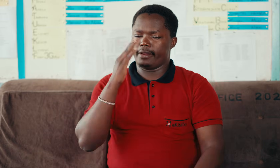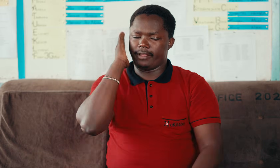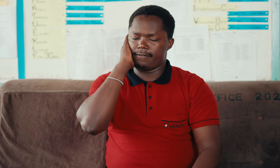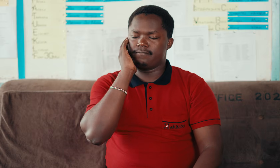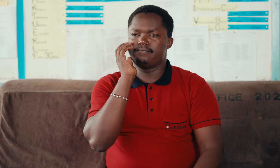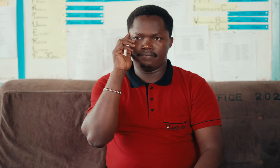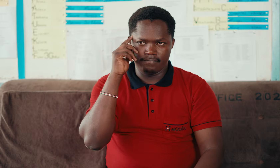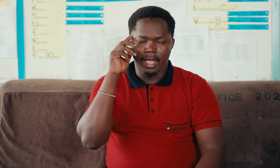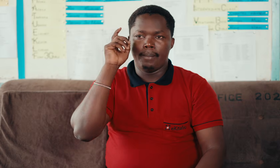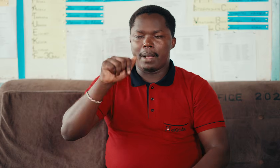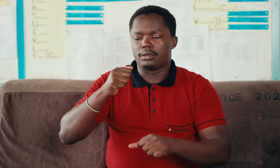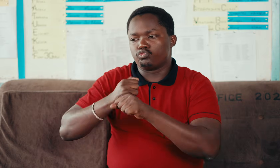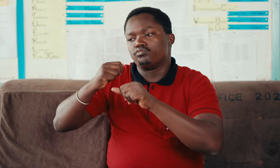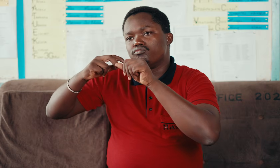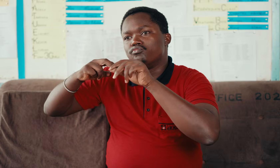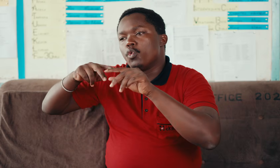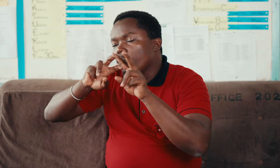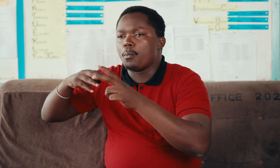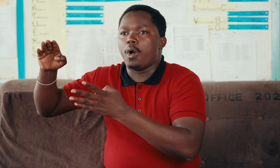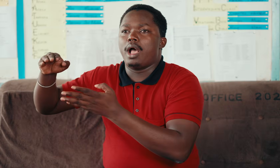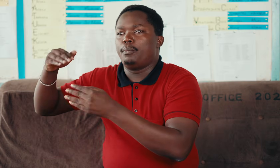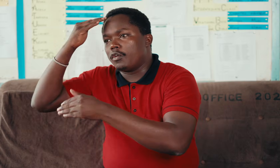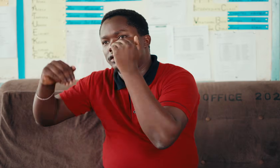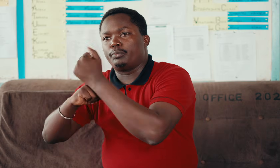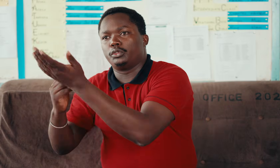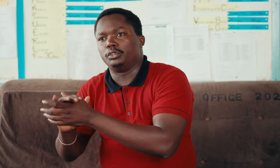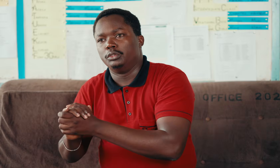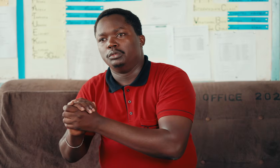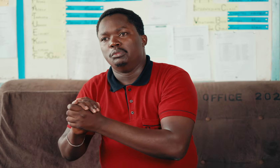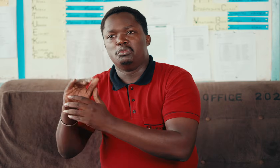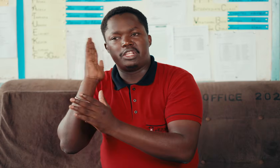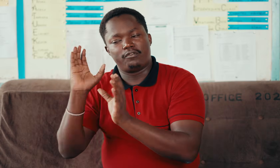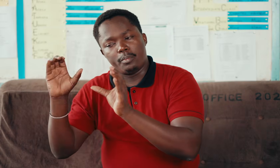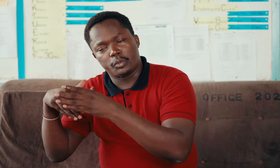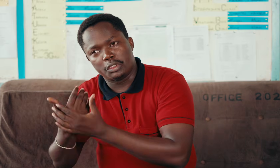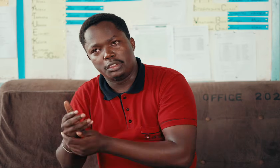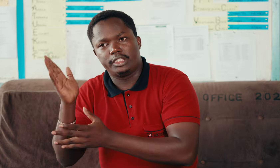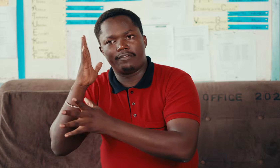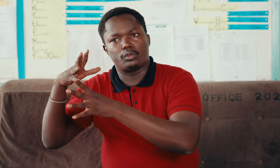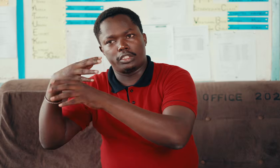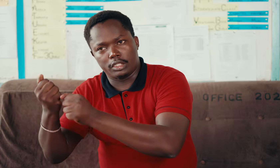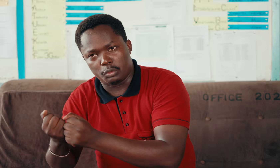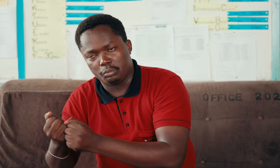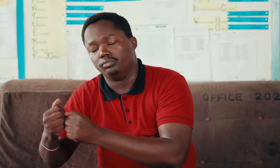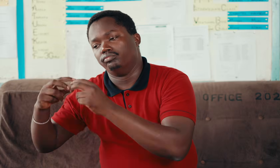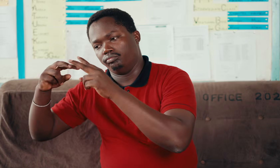I find my child is deaf, I need to look for maybe professional support, and maybe look for a deaf community, deaf